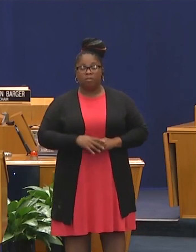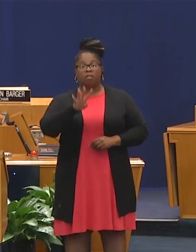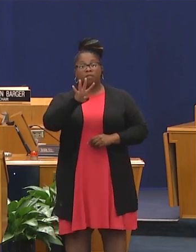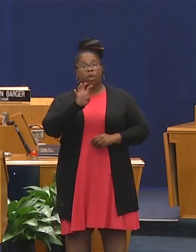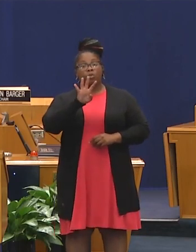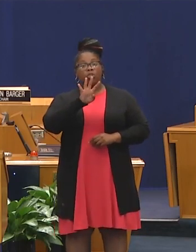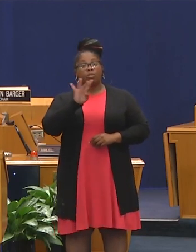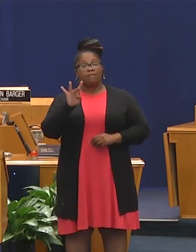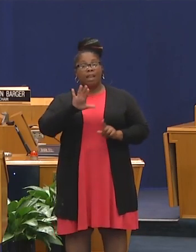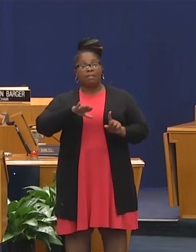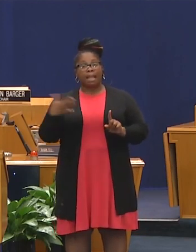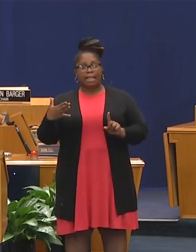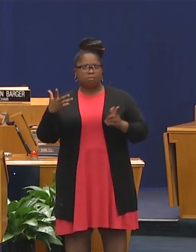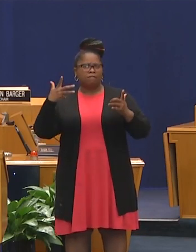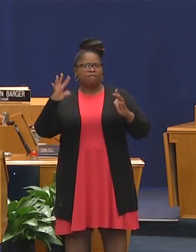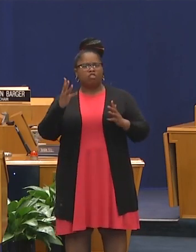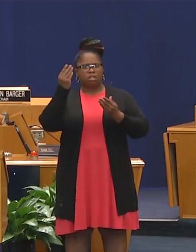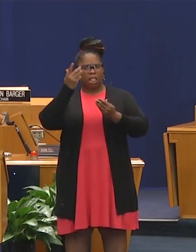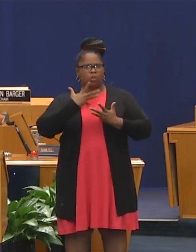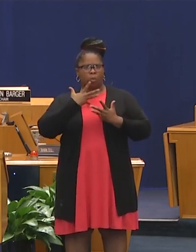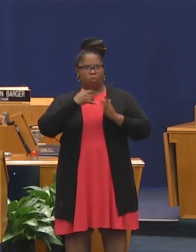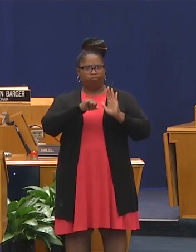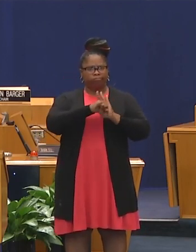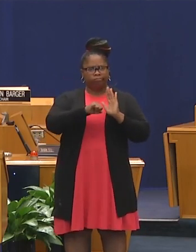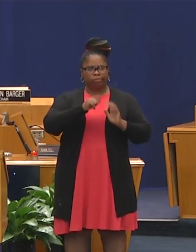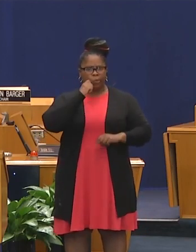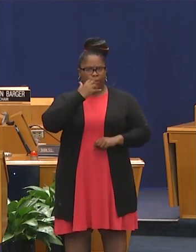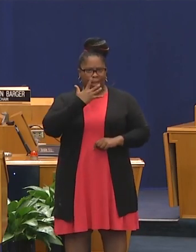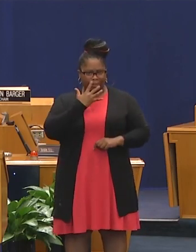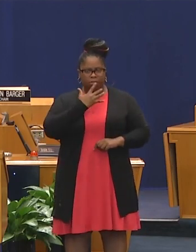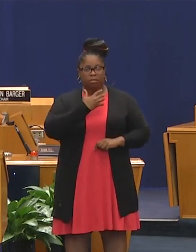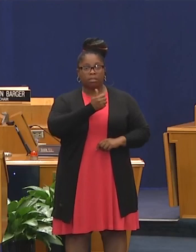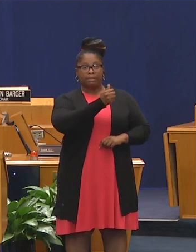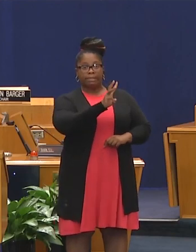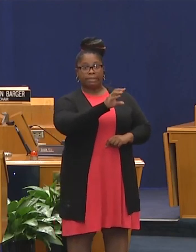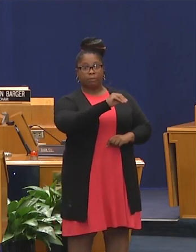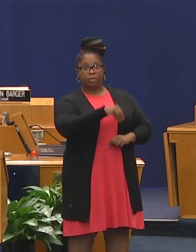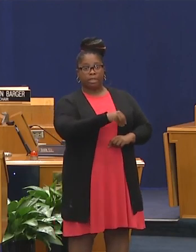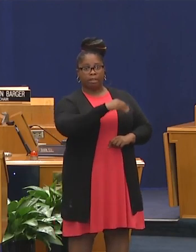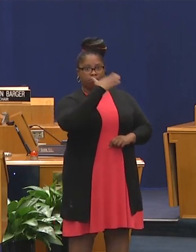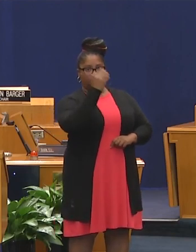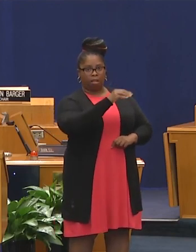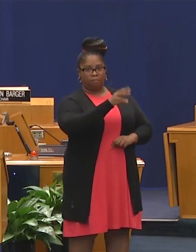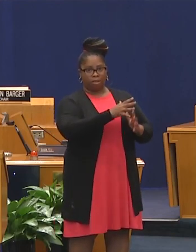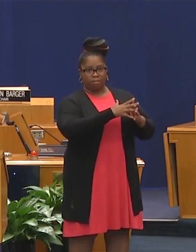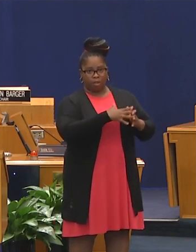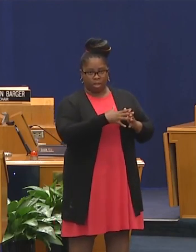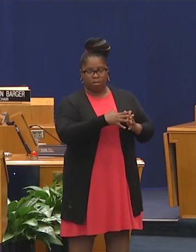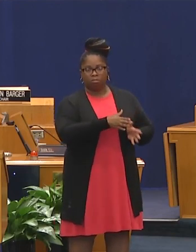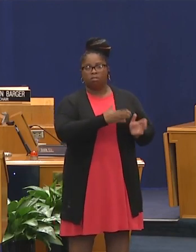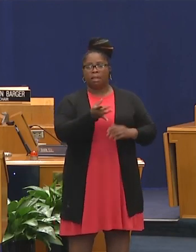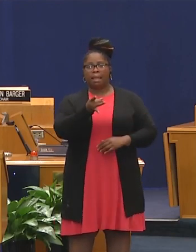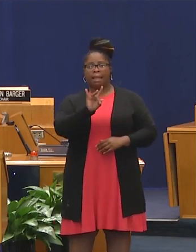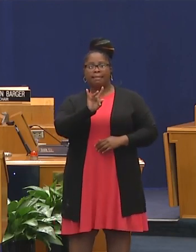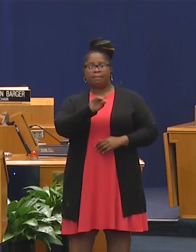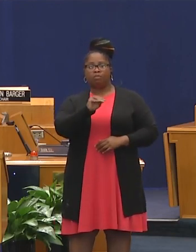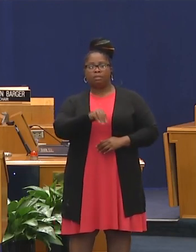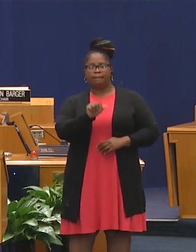where race and ethnicity has been identified, 16% are African American, 18% are